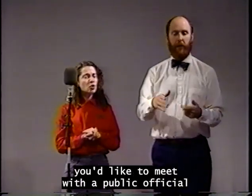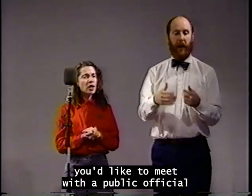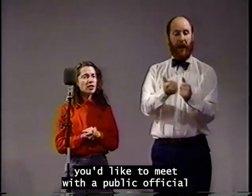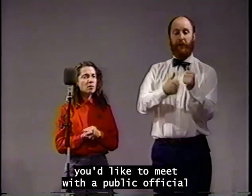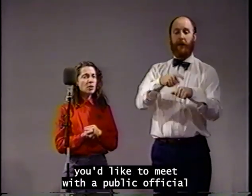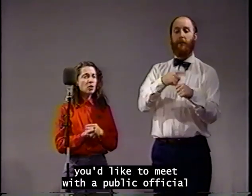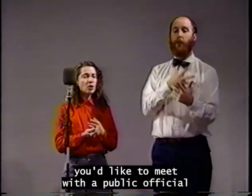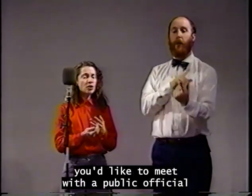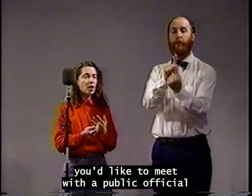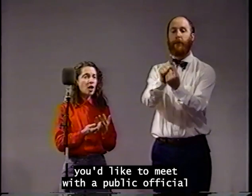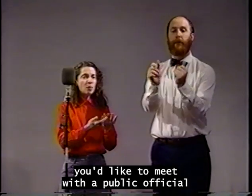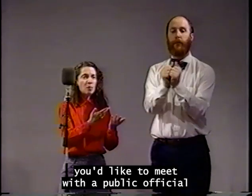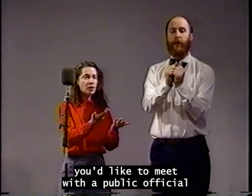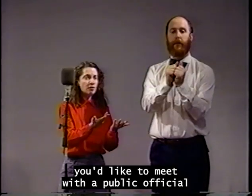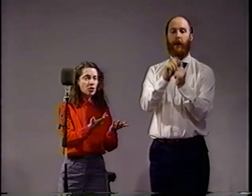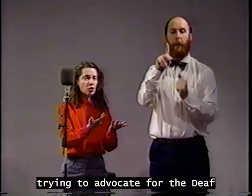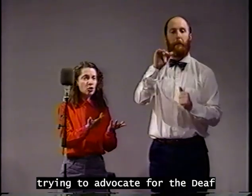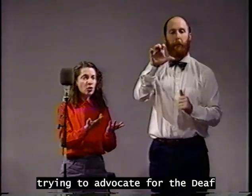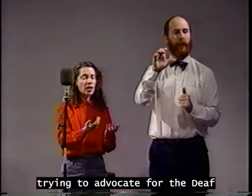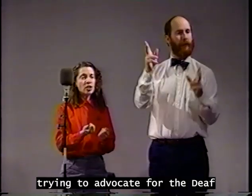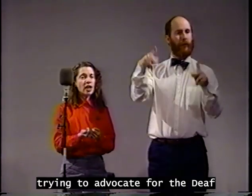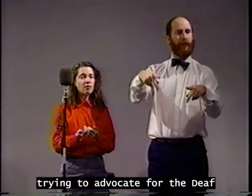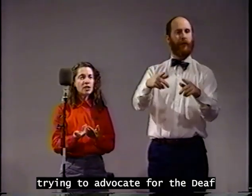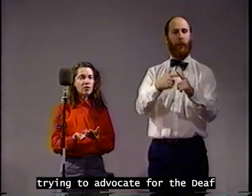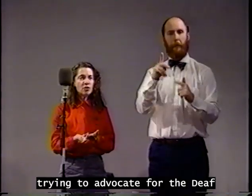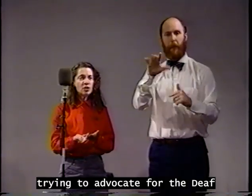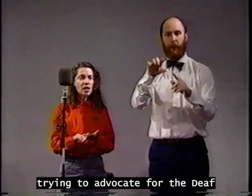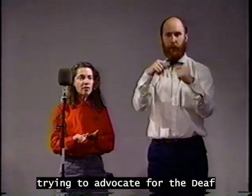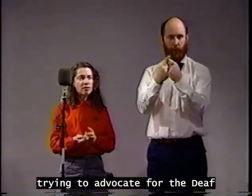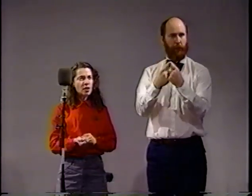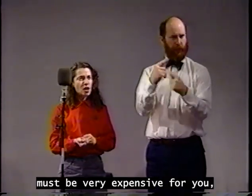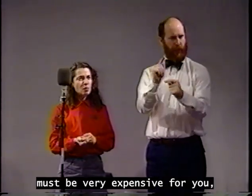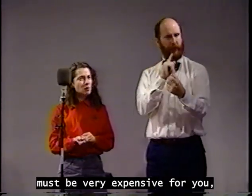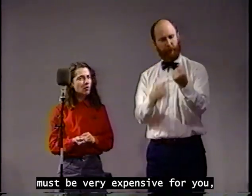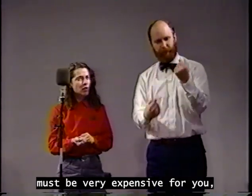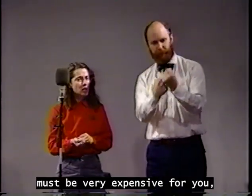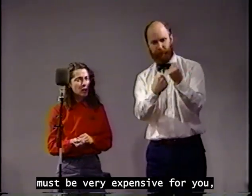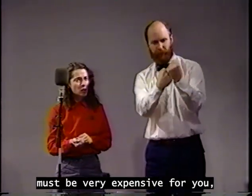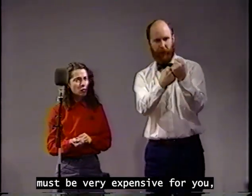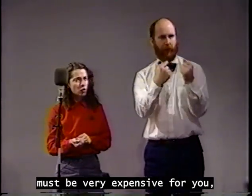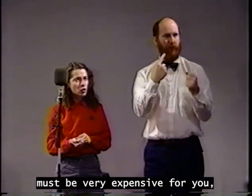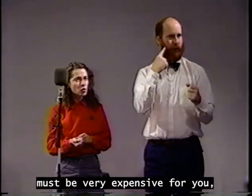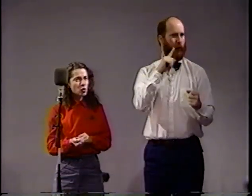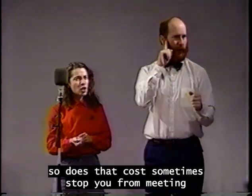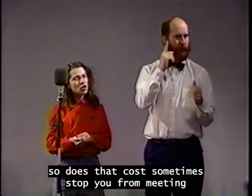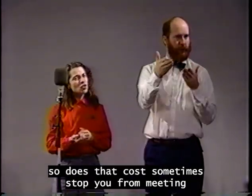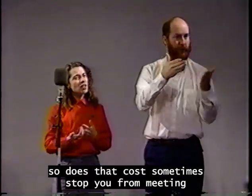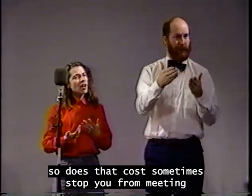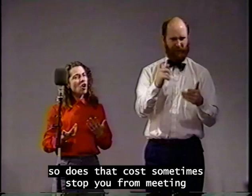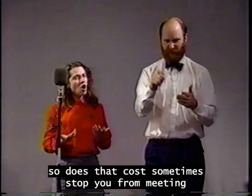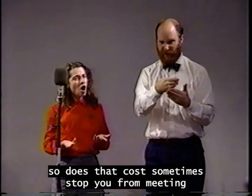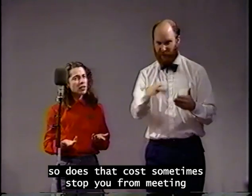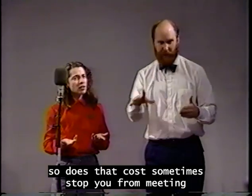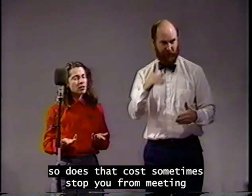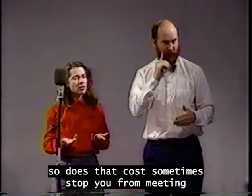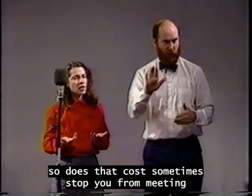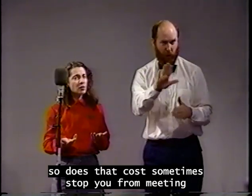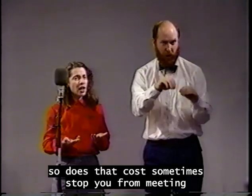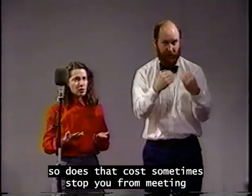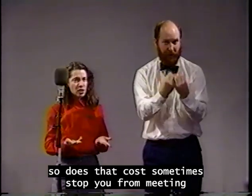like to meet with a public official trying to advocate for the deaf must be very expensive for you. So does that cost sometimes stop